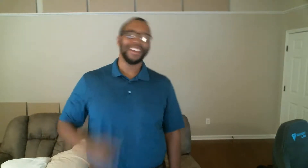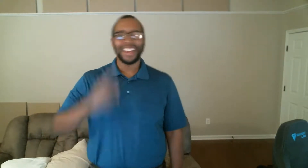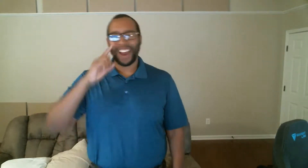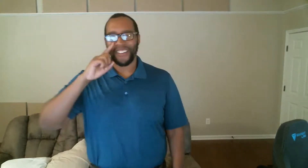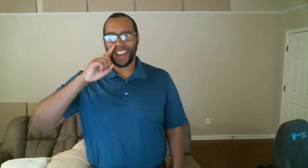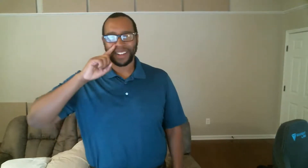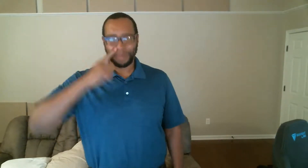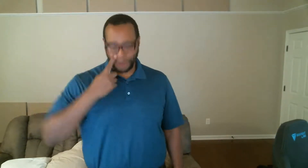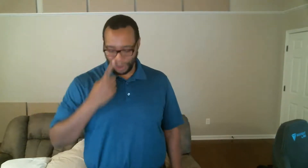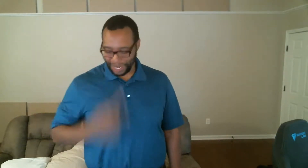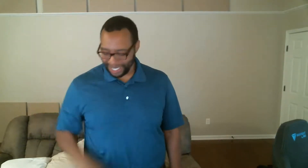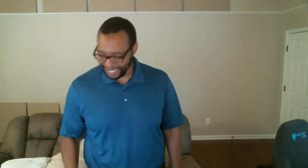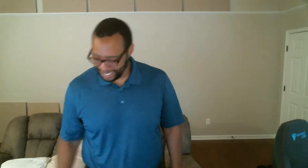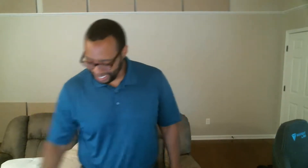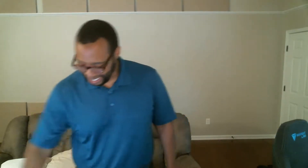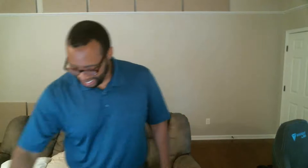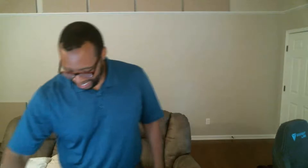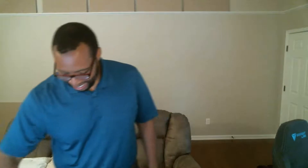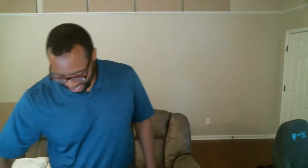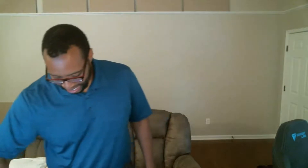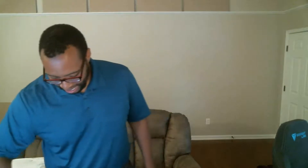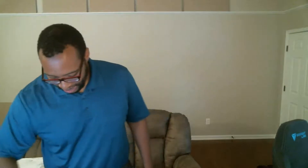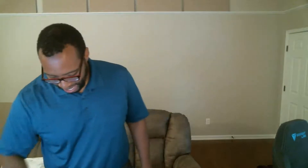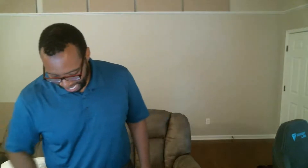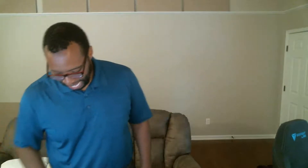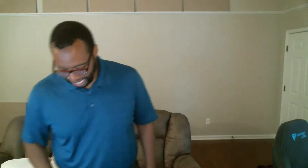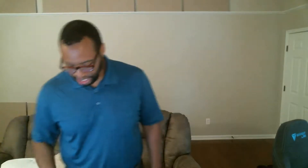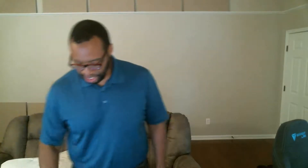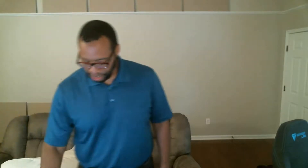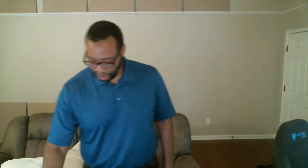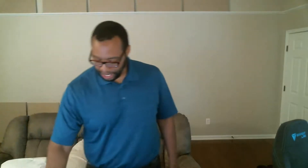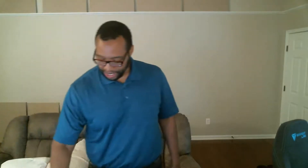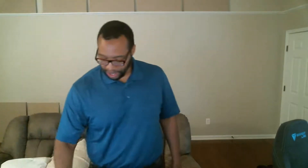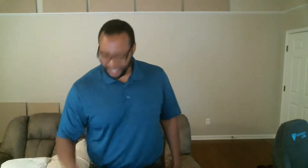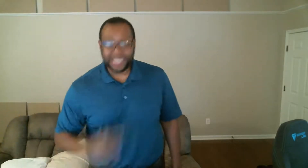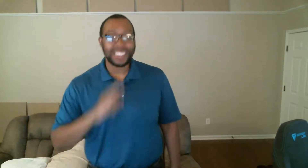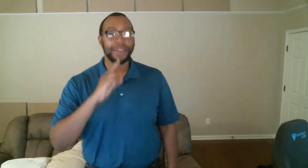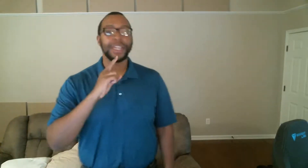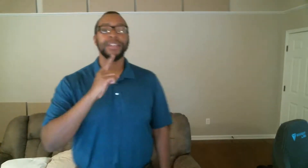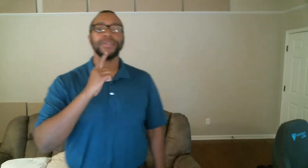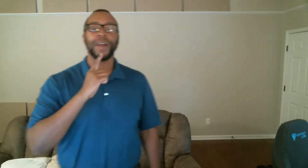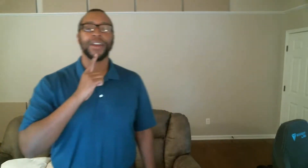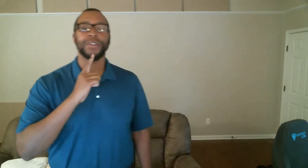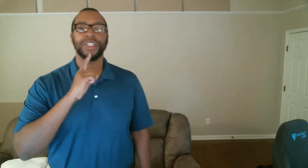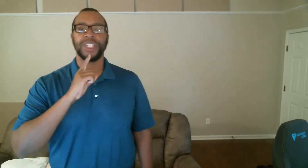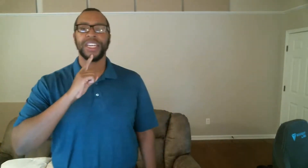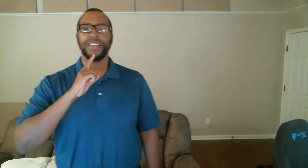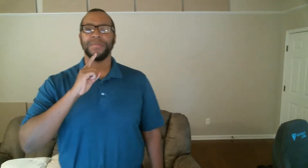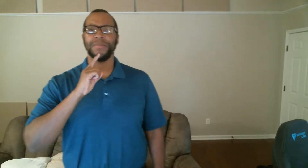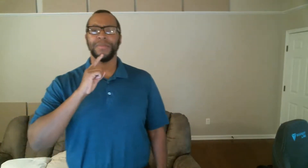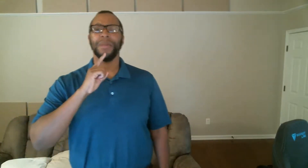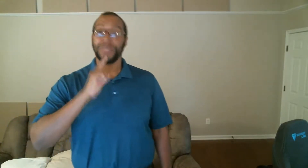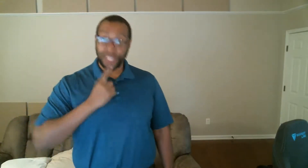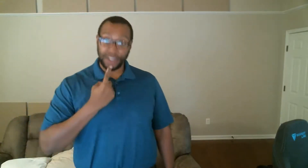All right, bored. All right, anxious, you already saw. Serious, right here on the chin. I'm serious.